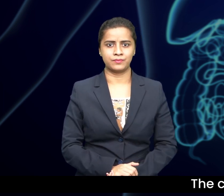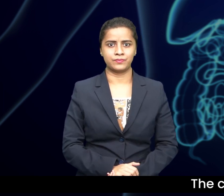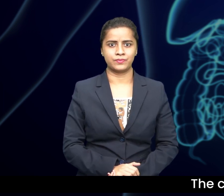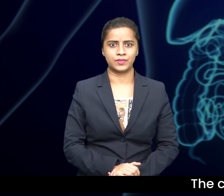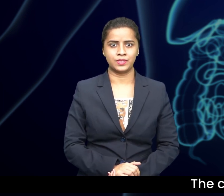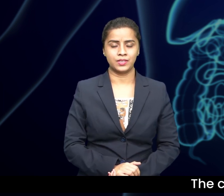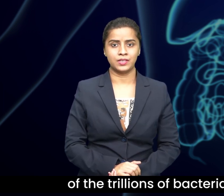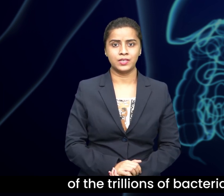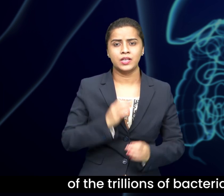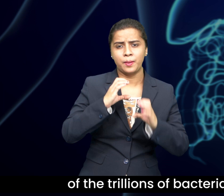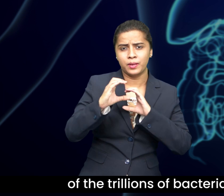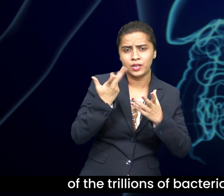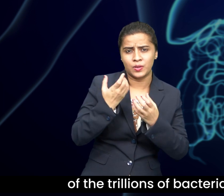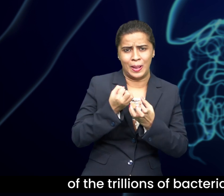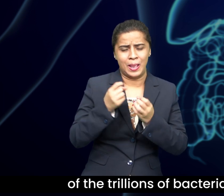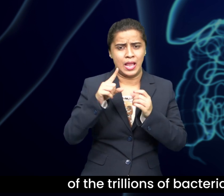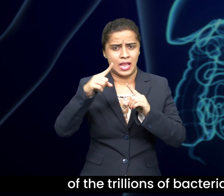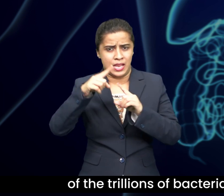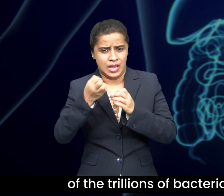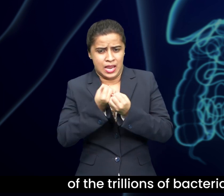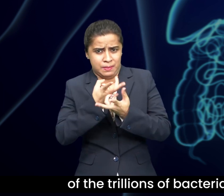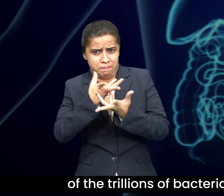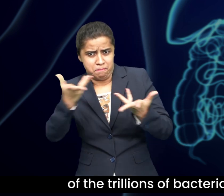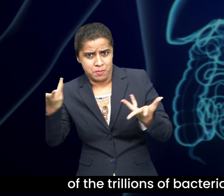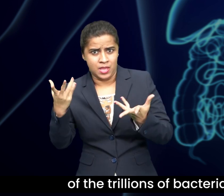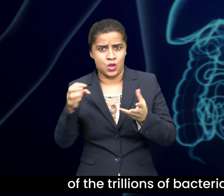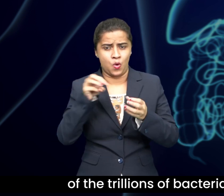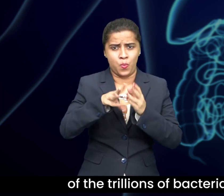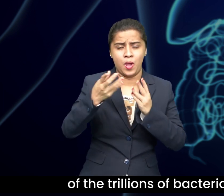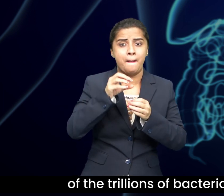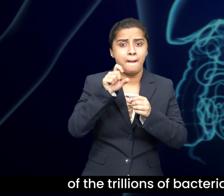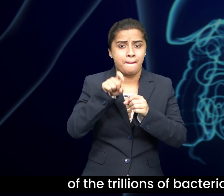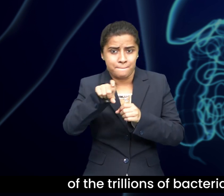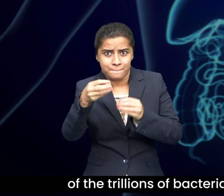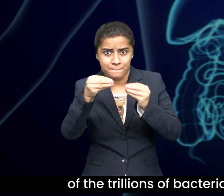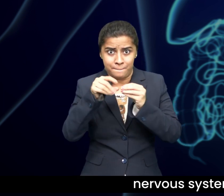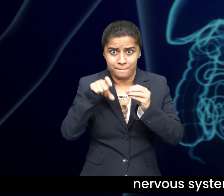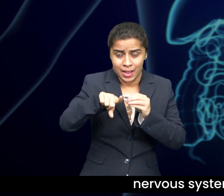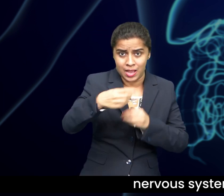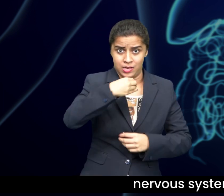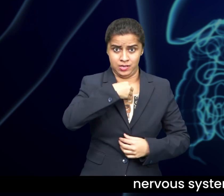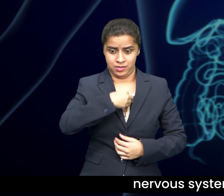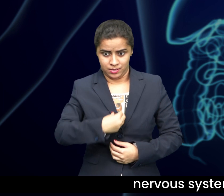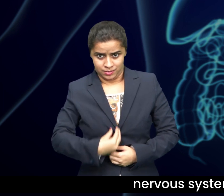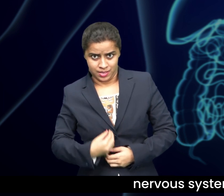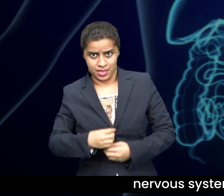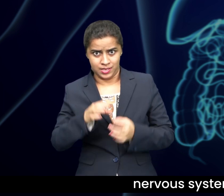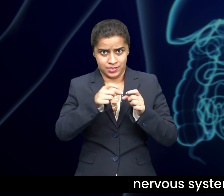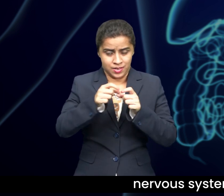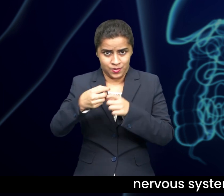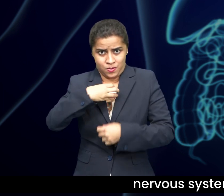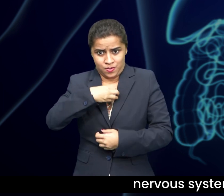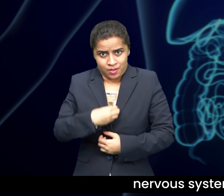The communication of the trillions of bacteria in the gut with the cells of the gut nervous system is still